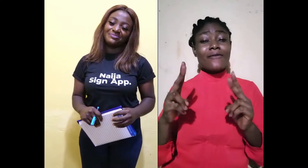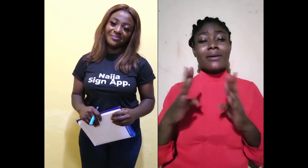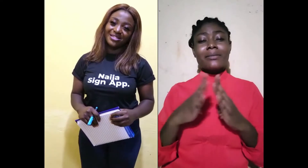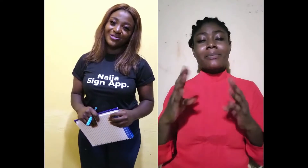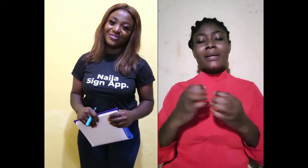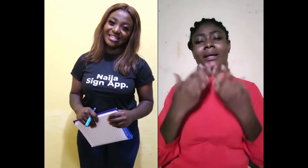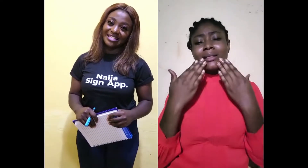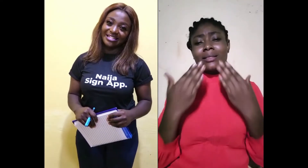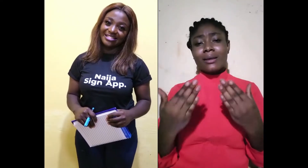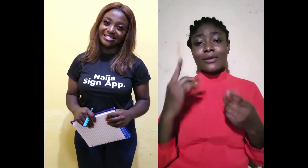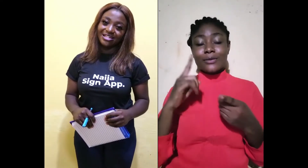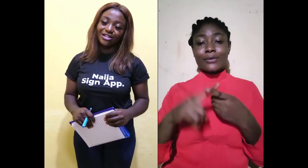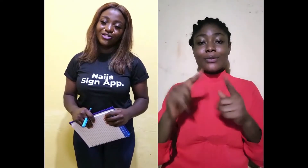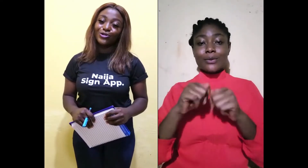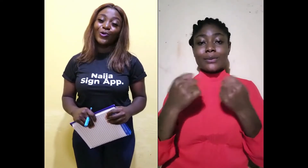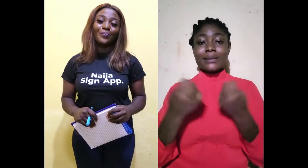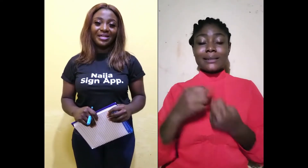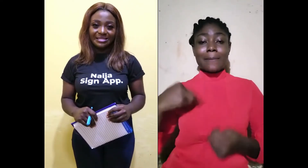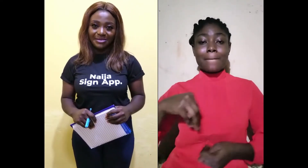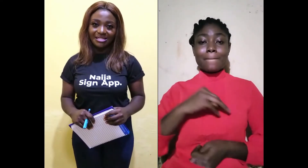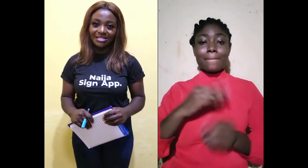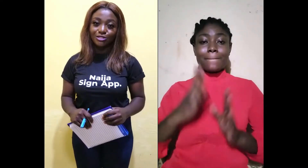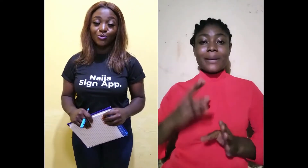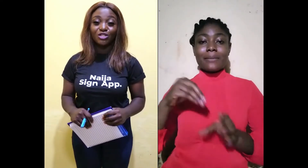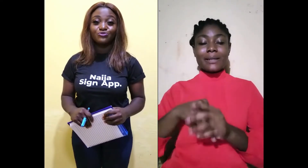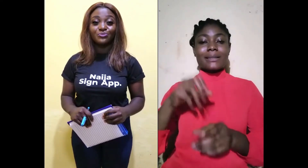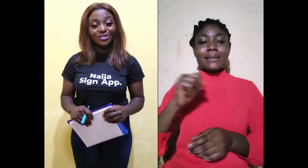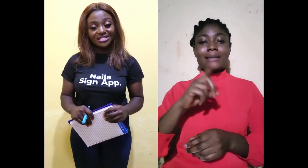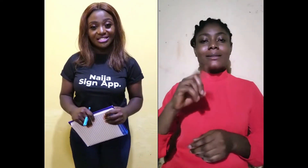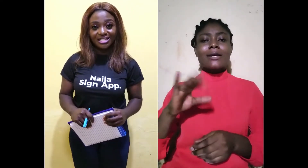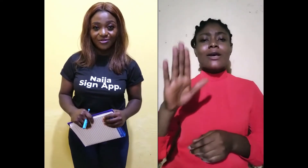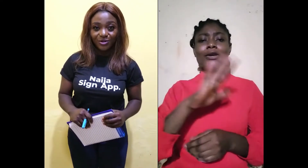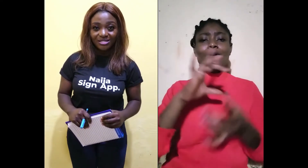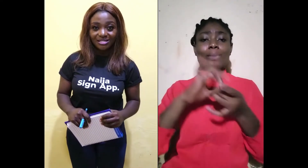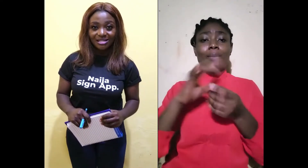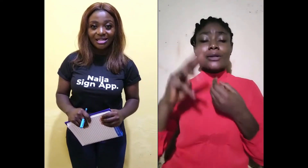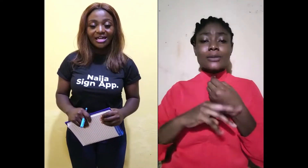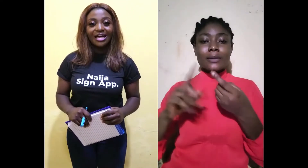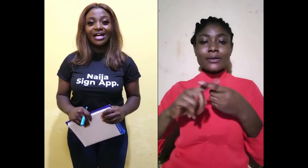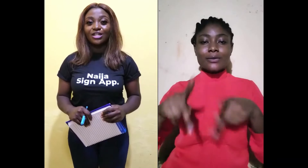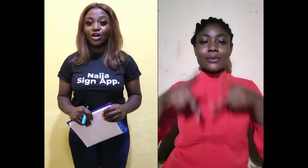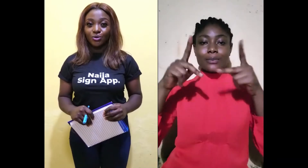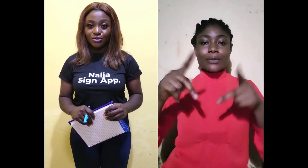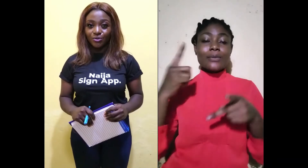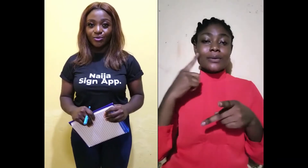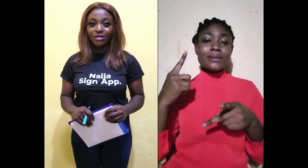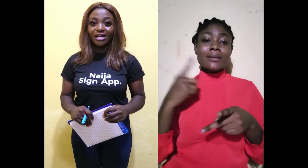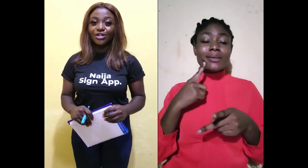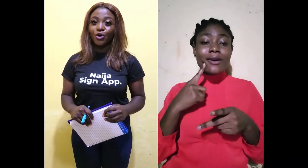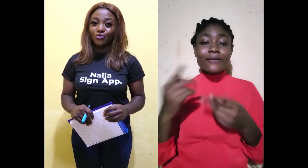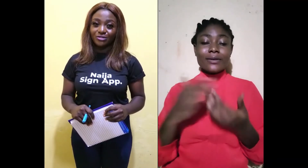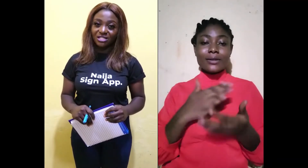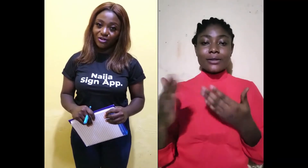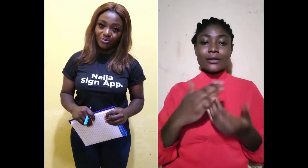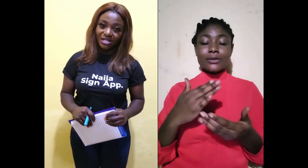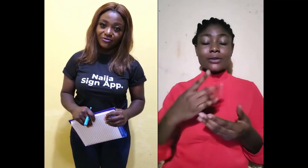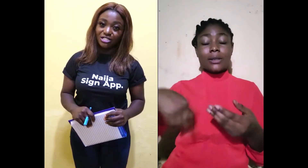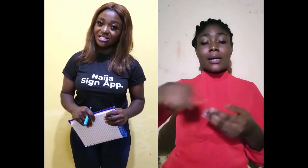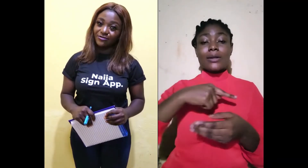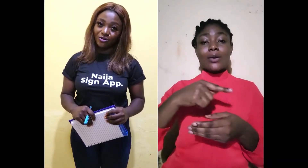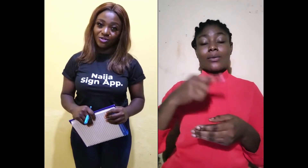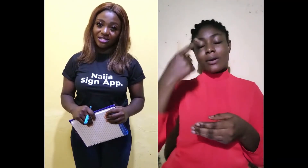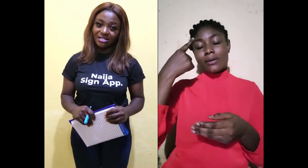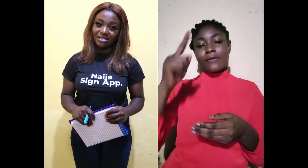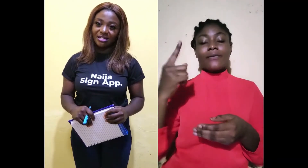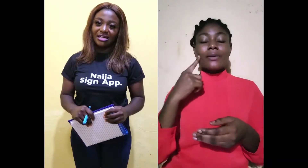to team members of S-Deli, your commitment towards promoting the deaf cause and also an all-round development for